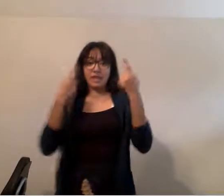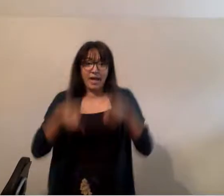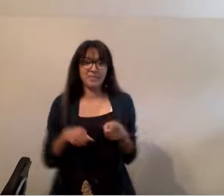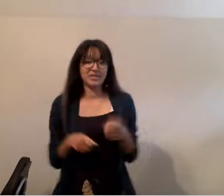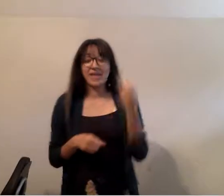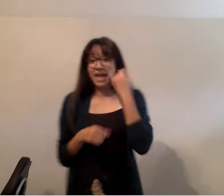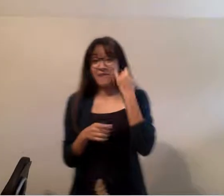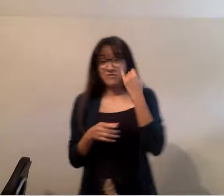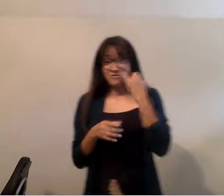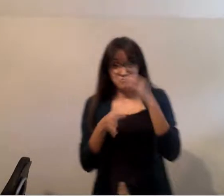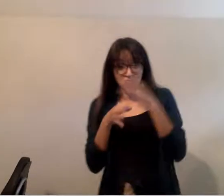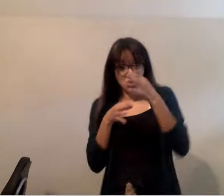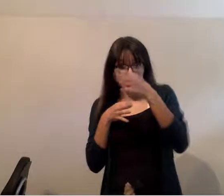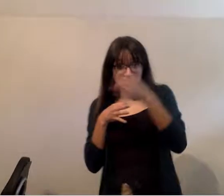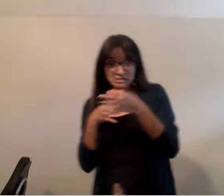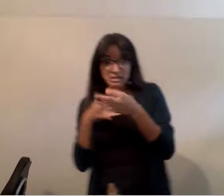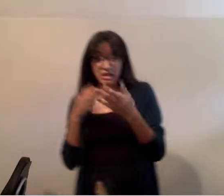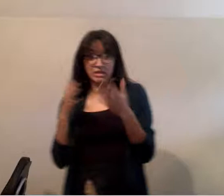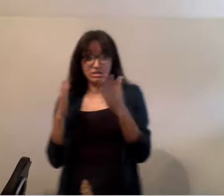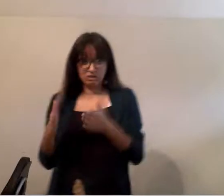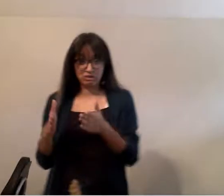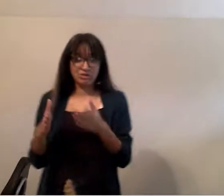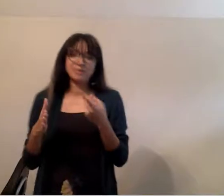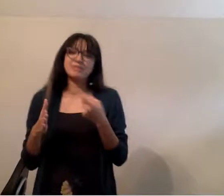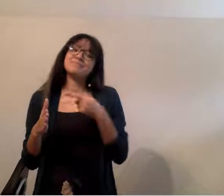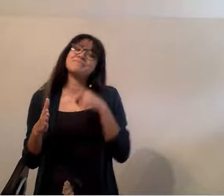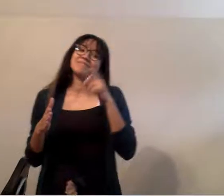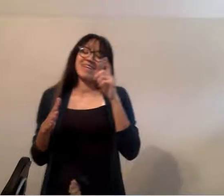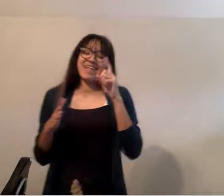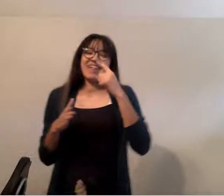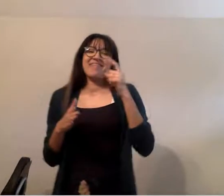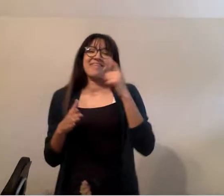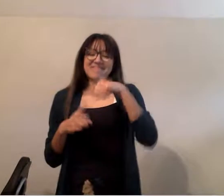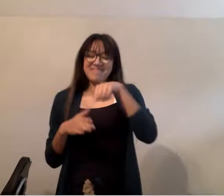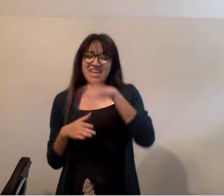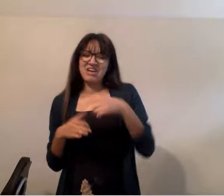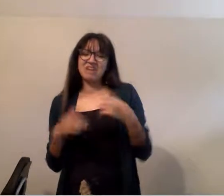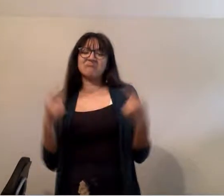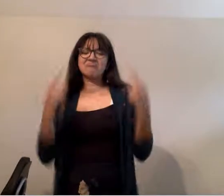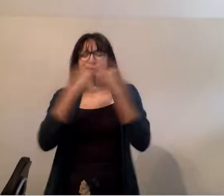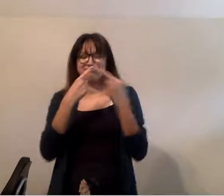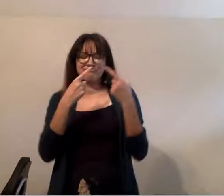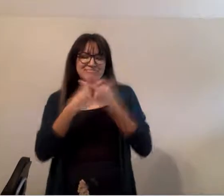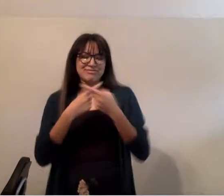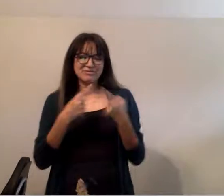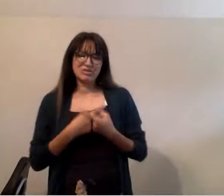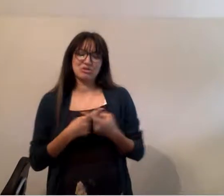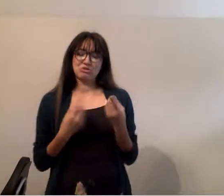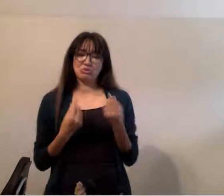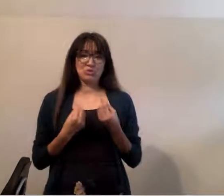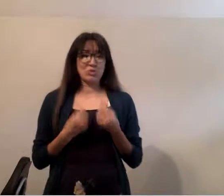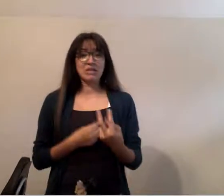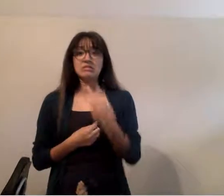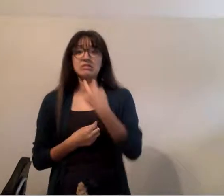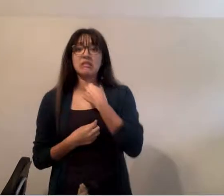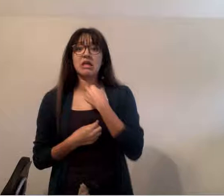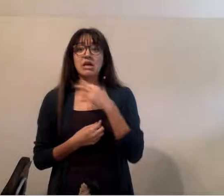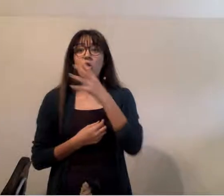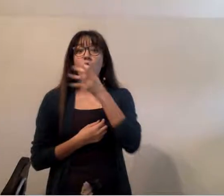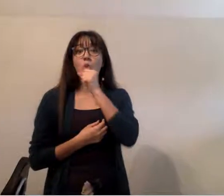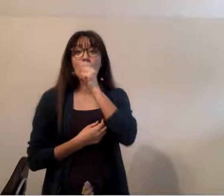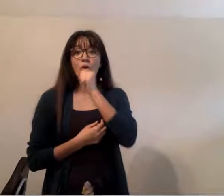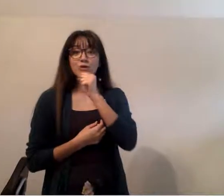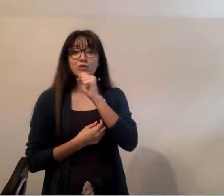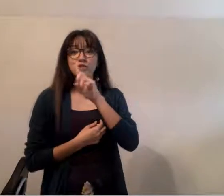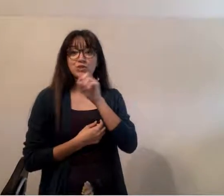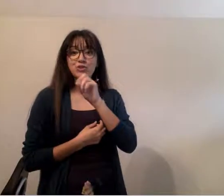way every time, leaving him spending a lot of time in this orange zone, an easy and fun place that's entirely out of the